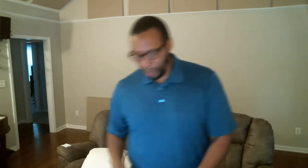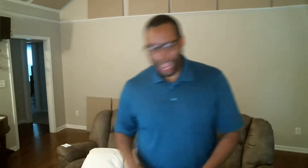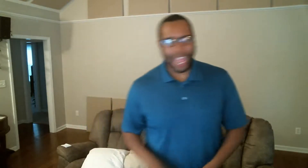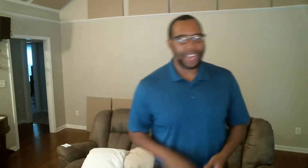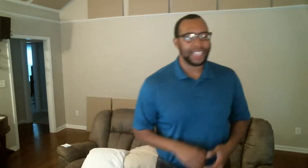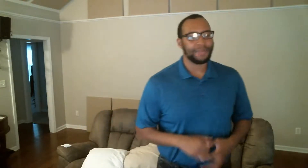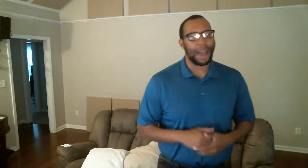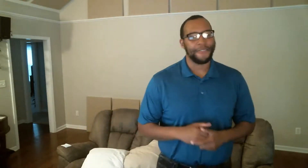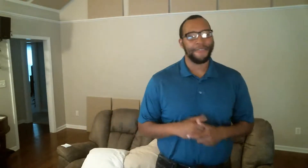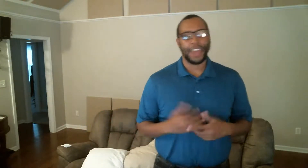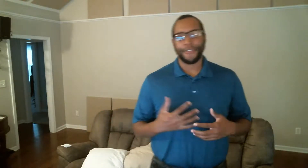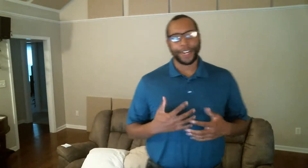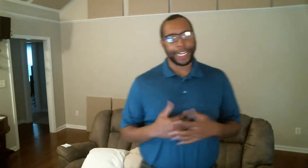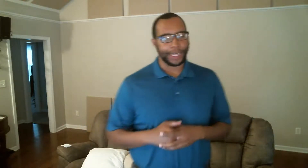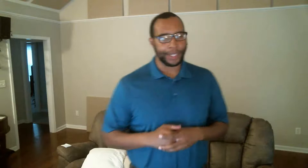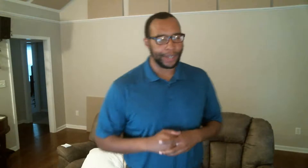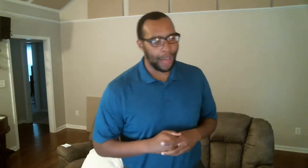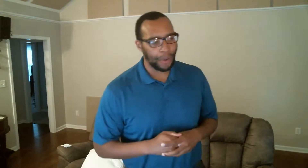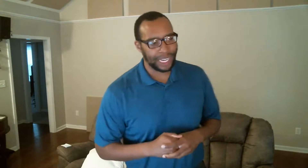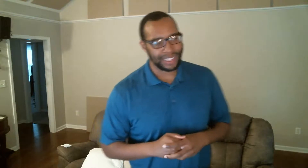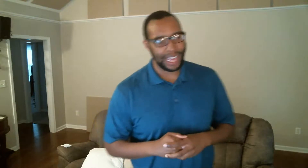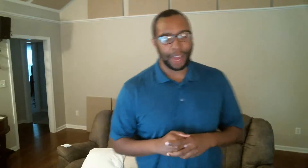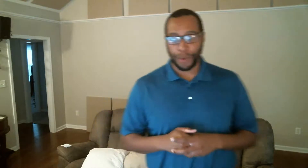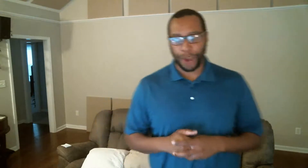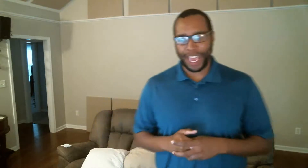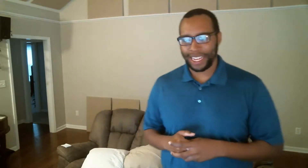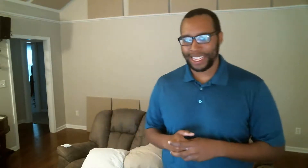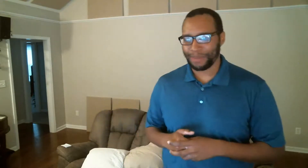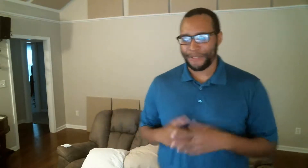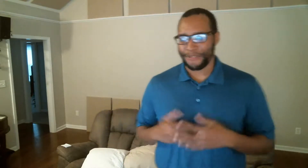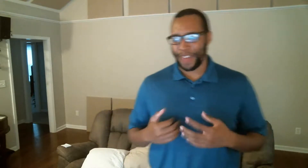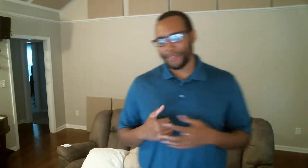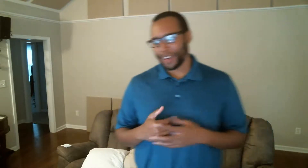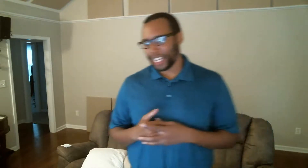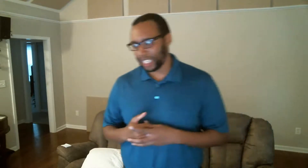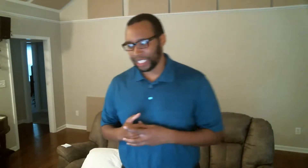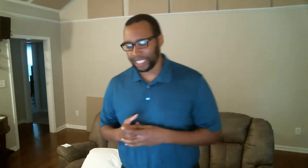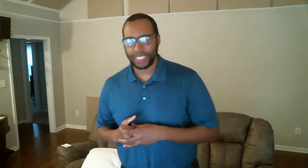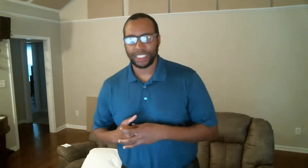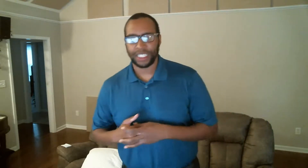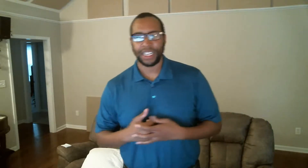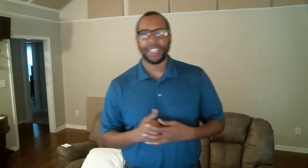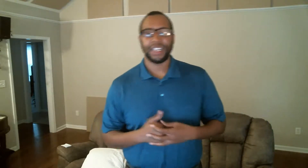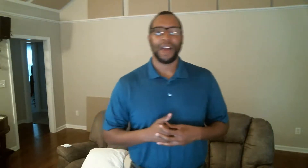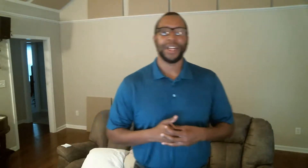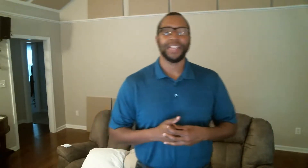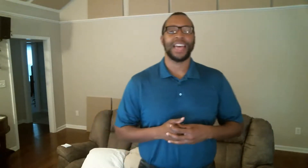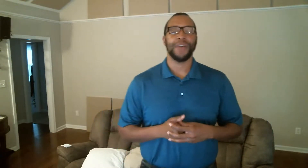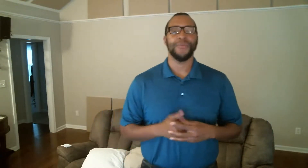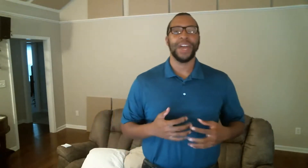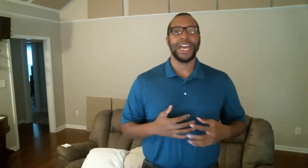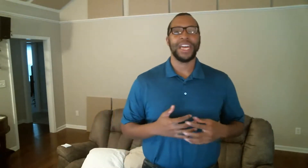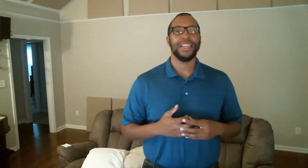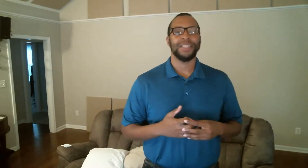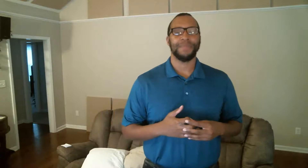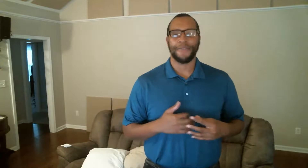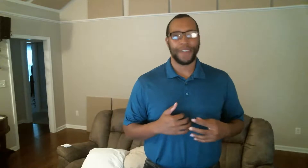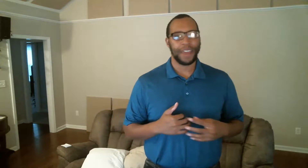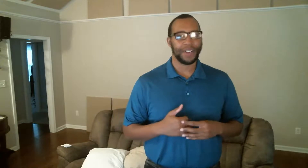Red is my favorite color. How would I sign red is my favorite color? How would I sign red is my favorite